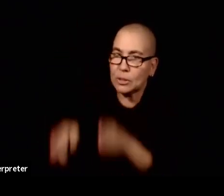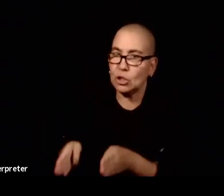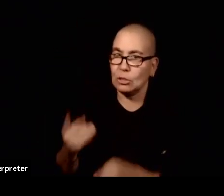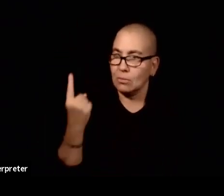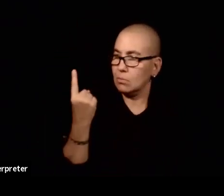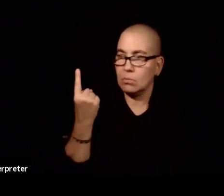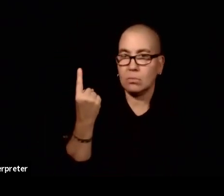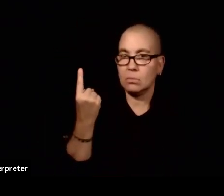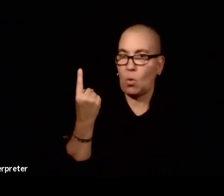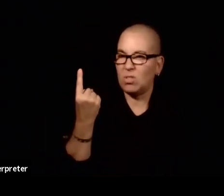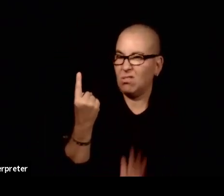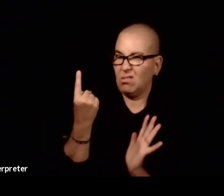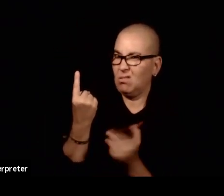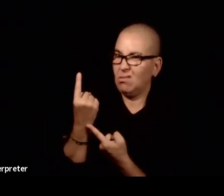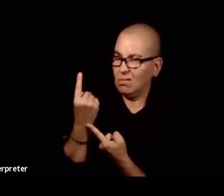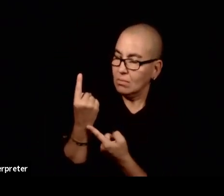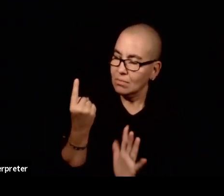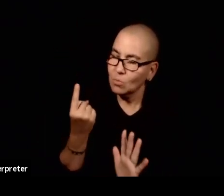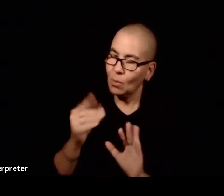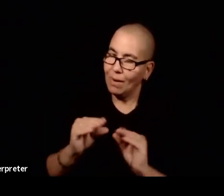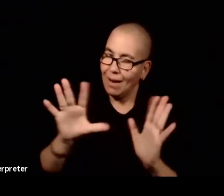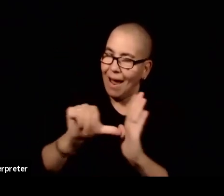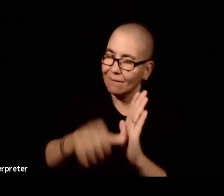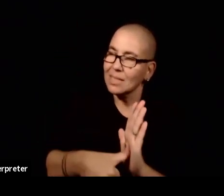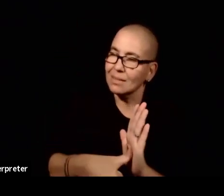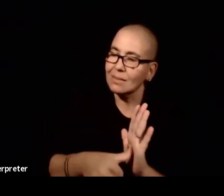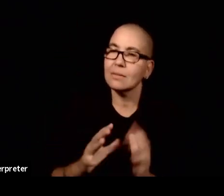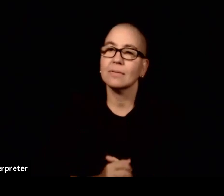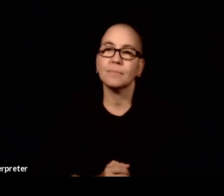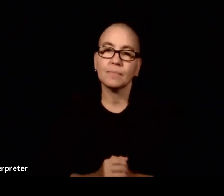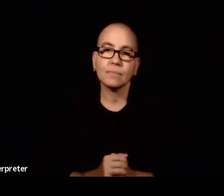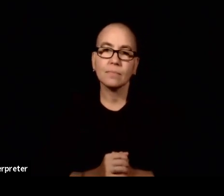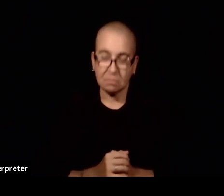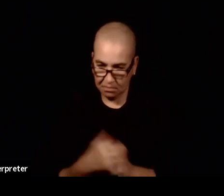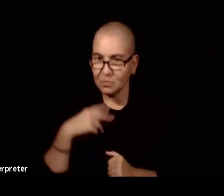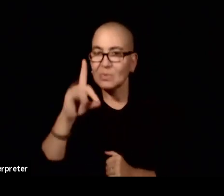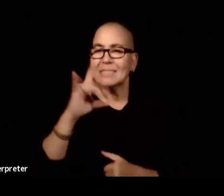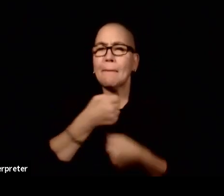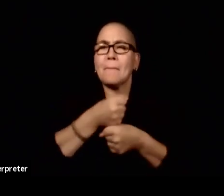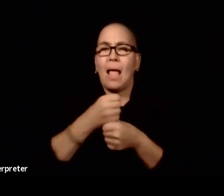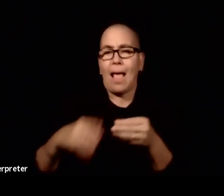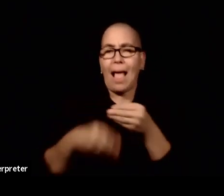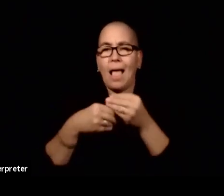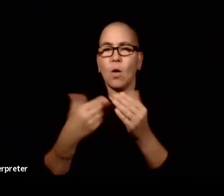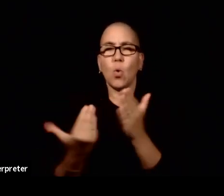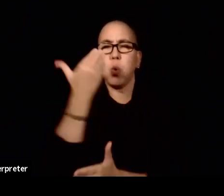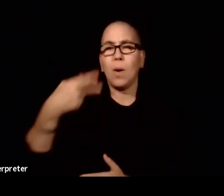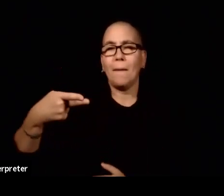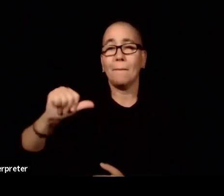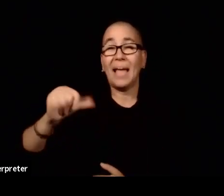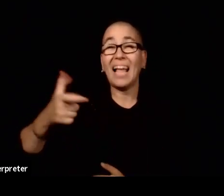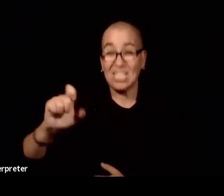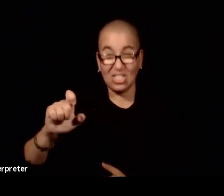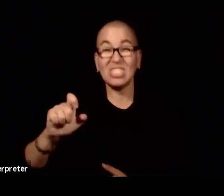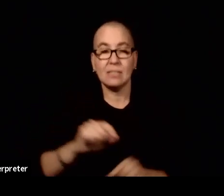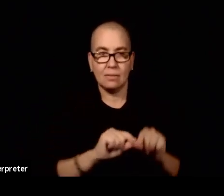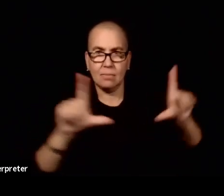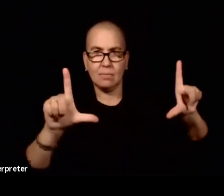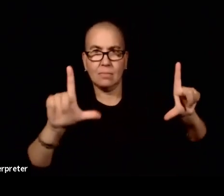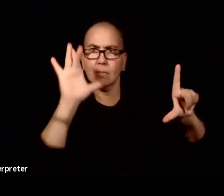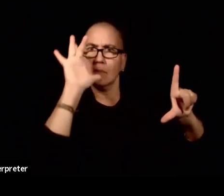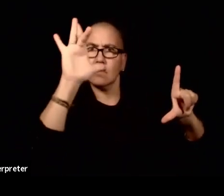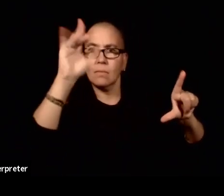We also added a slide on statewide testing and positivity rate data by week. So again, at the state level, in addition to